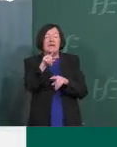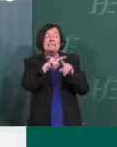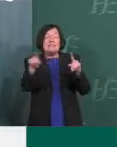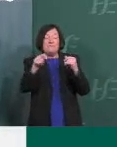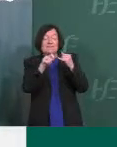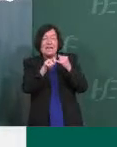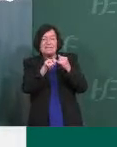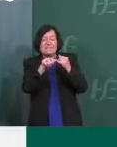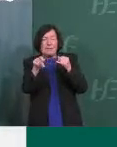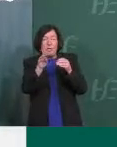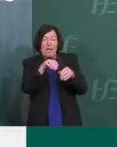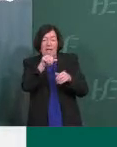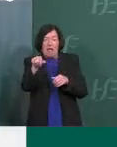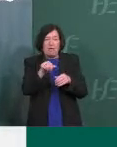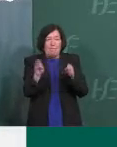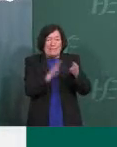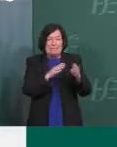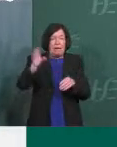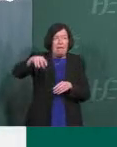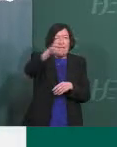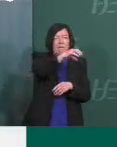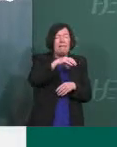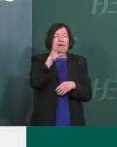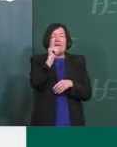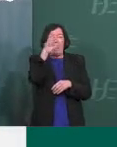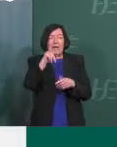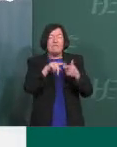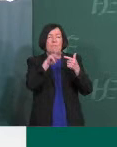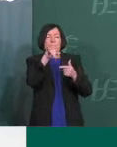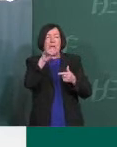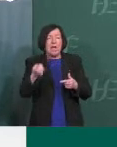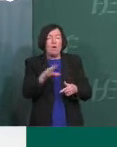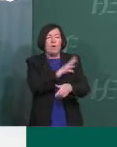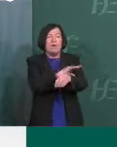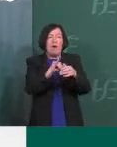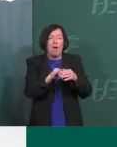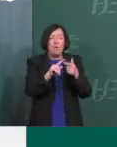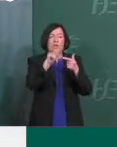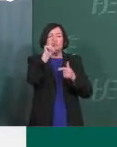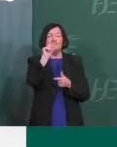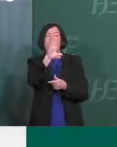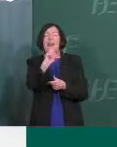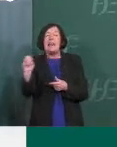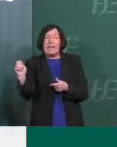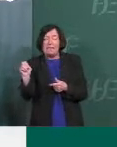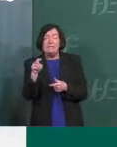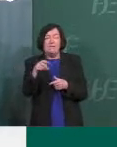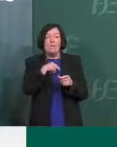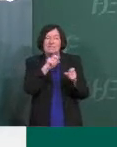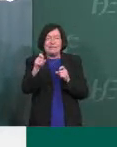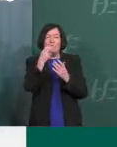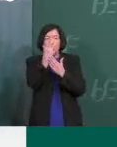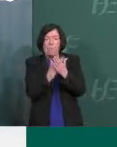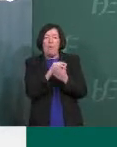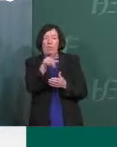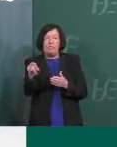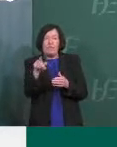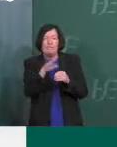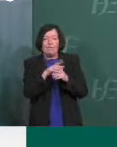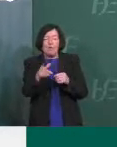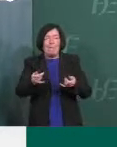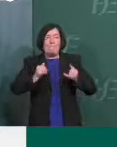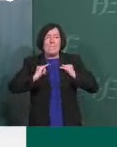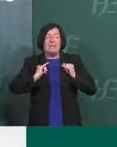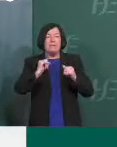are particularly busy. Those will be in Cavan, in Mayo, Galway and Tralee, and we are continuing to support those sites with additional